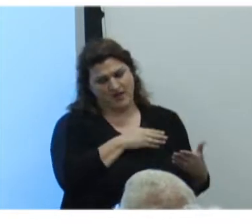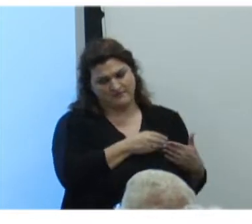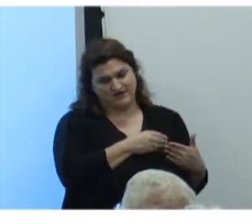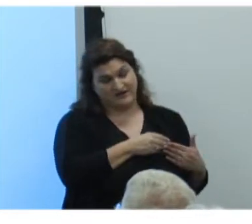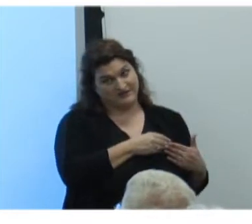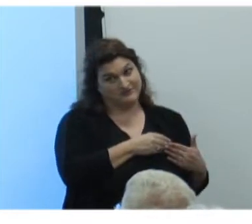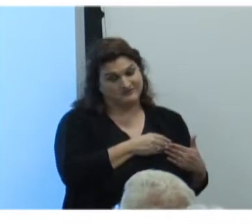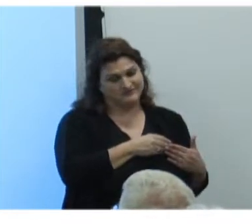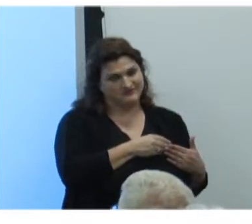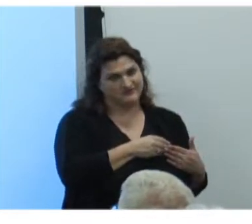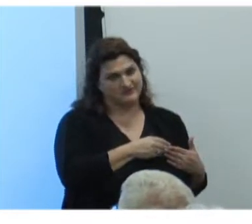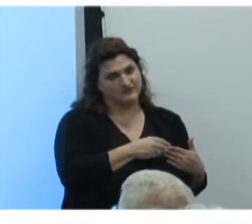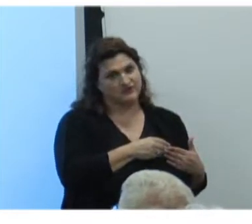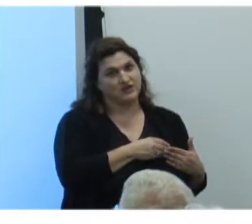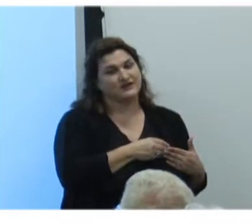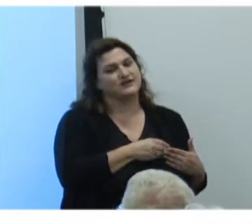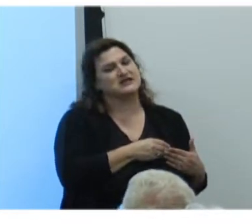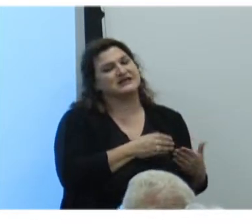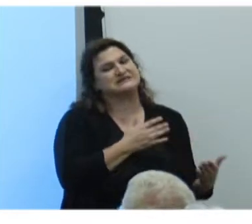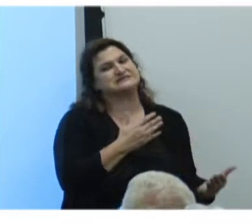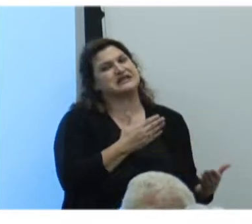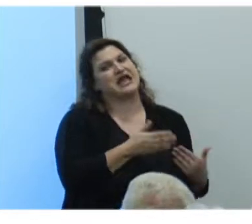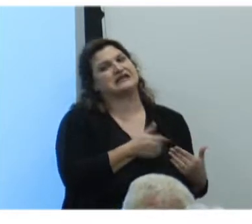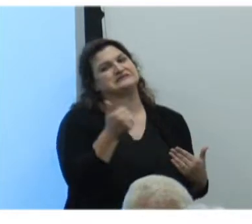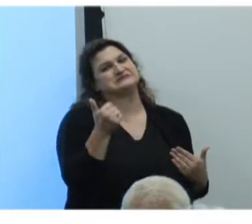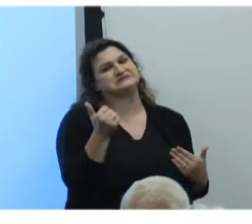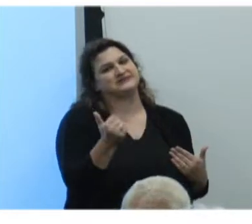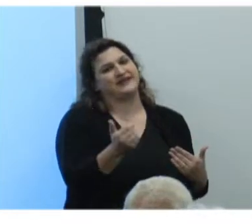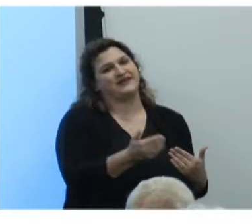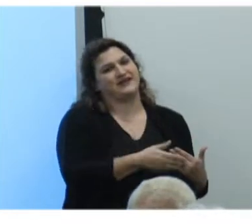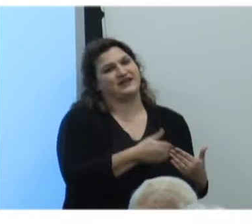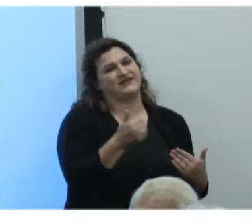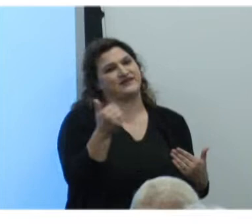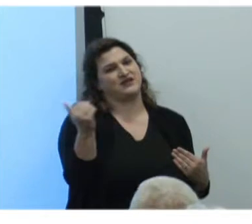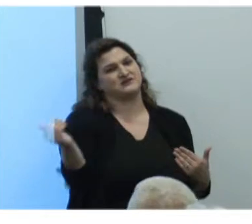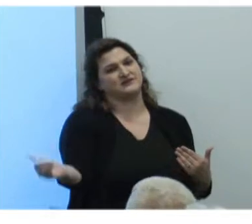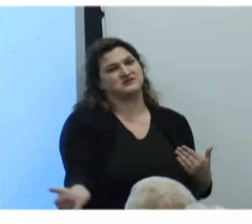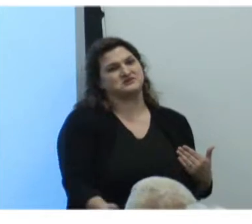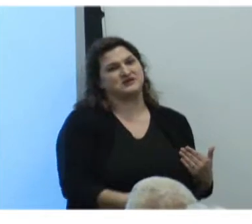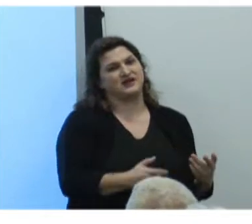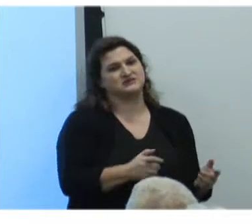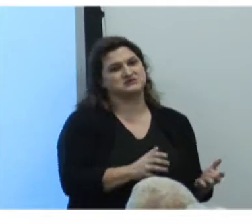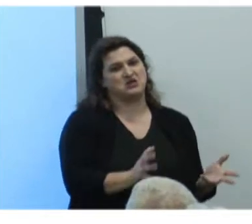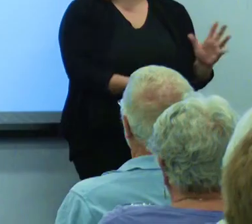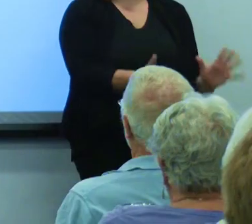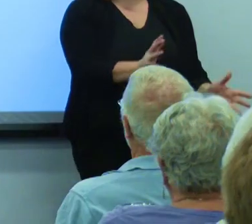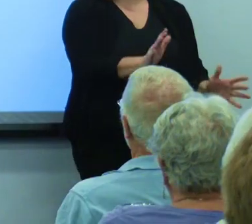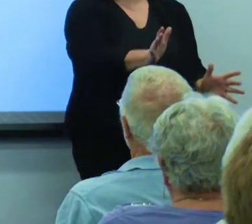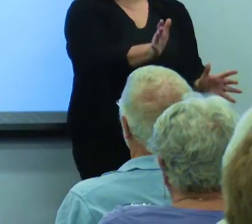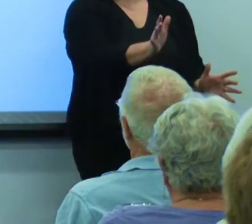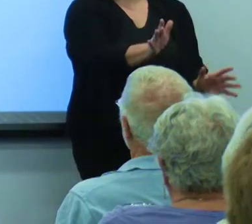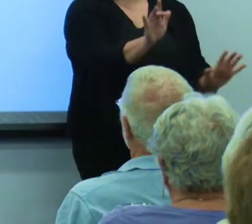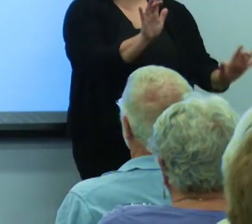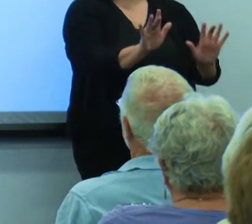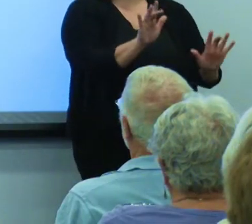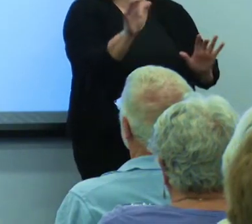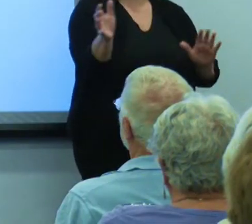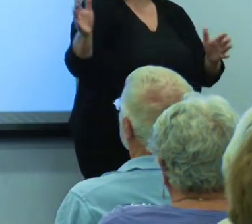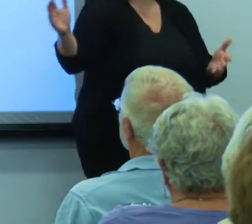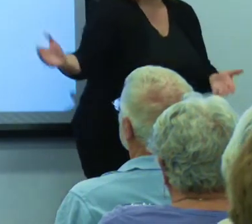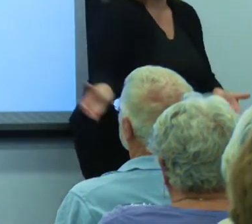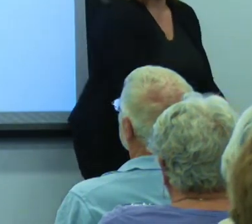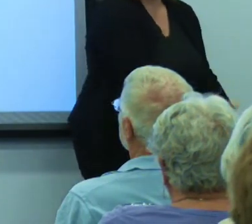well, it's pretty easy to get things to come out in your favor, right? So